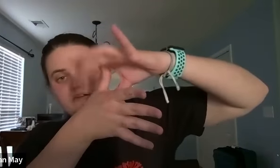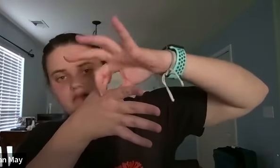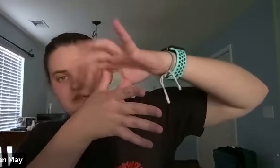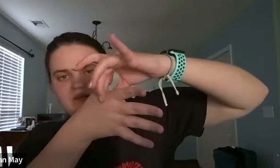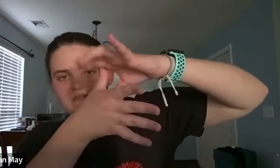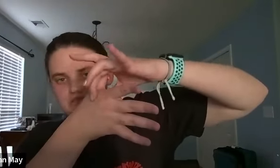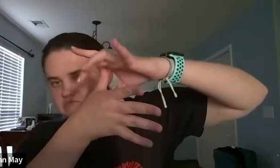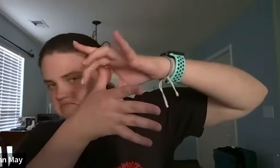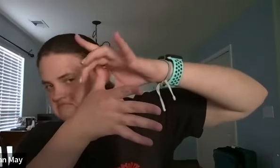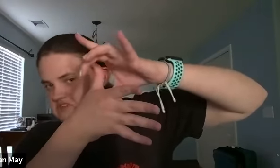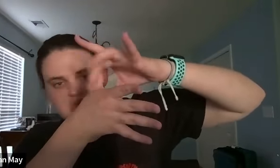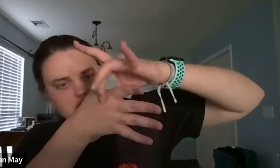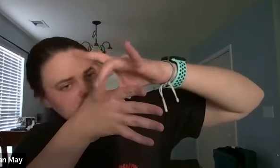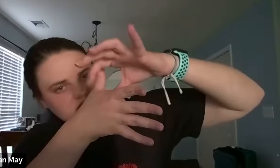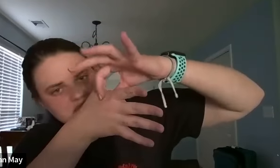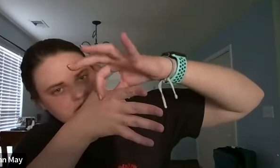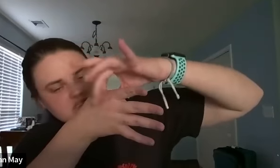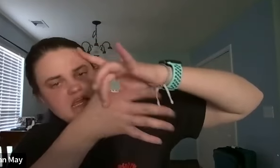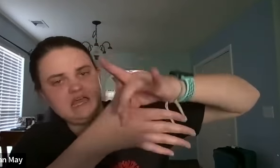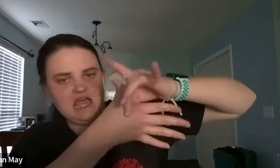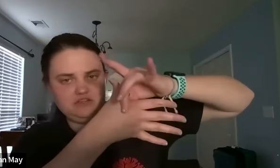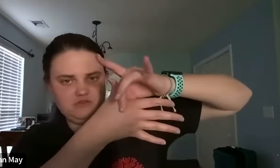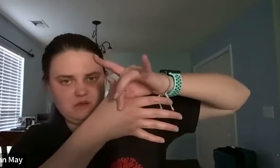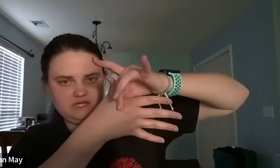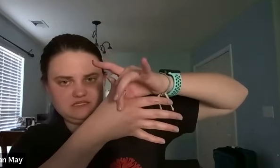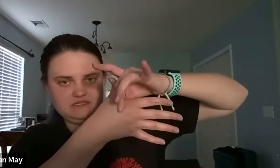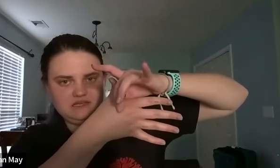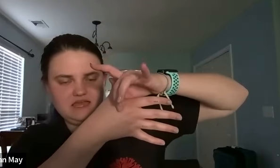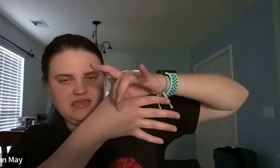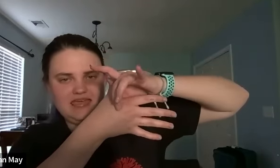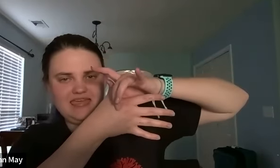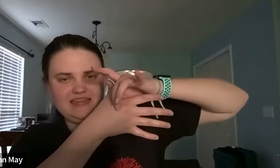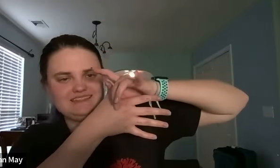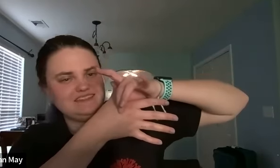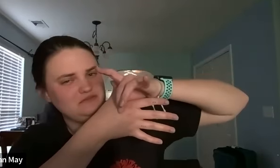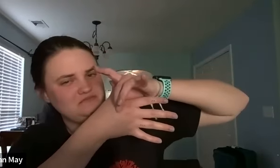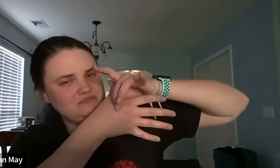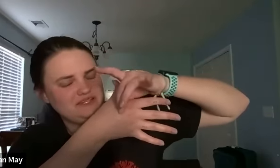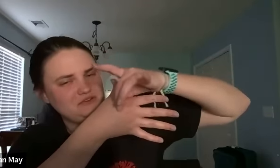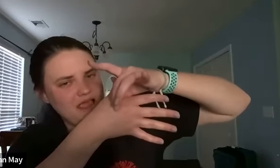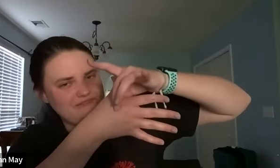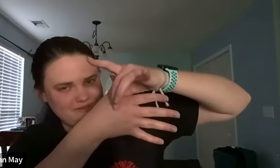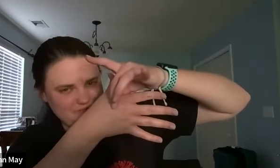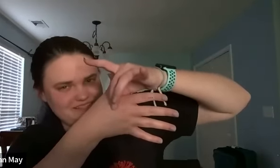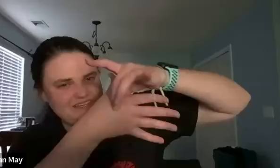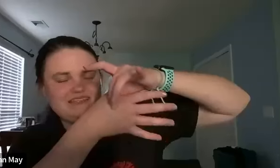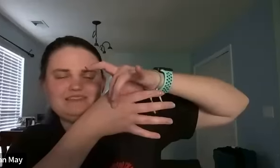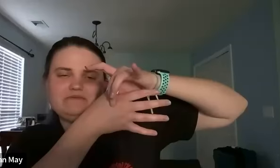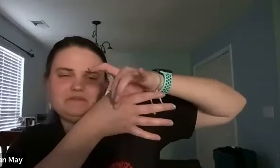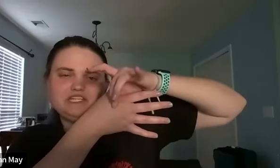It really, there's not really a big difference. And you grab it. And it's a little graphic, basically. It's like the image